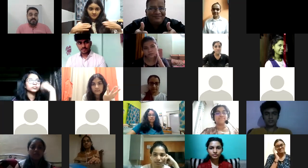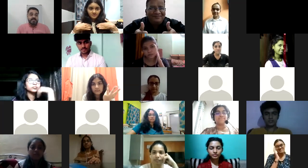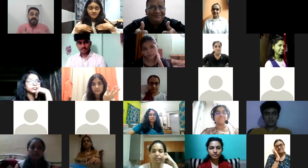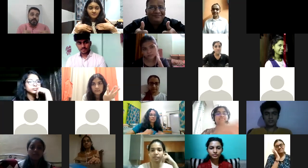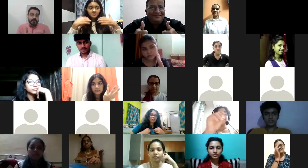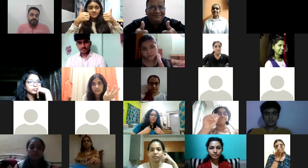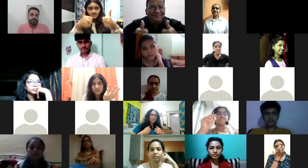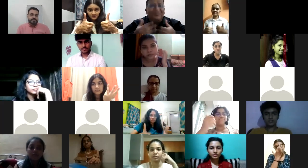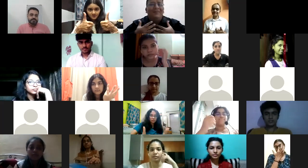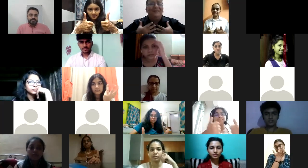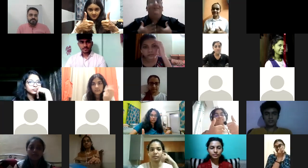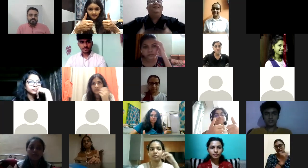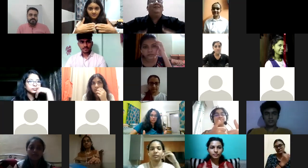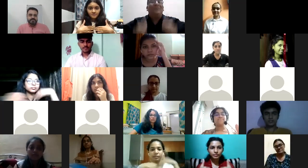How are you?